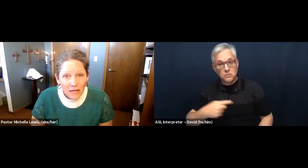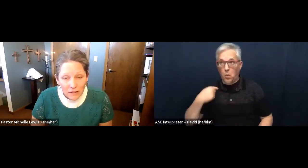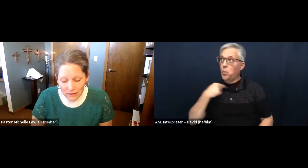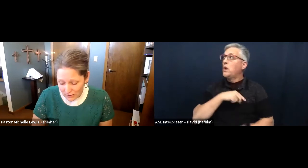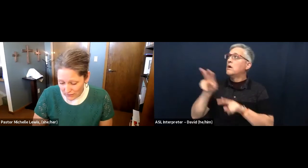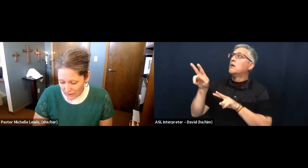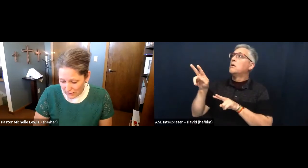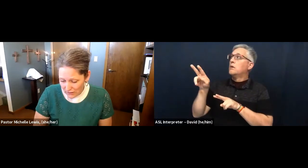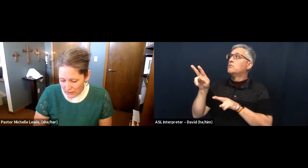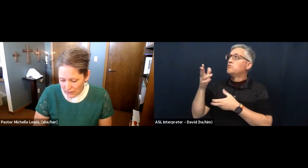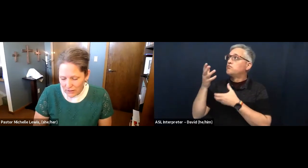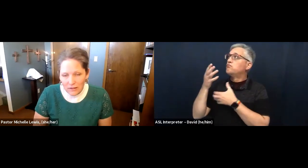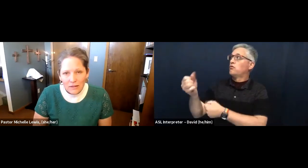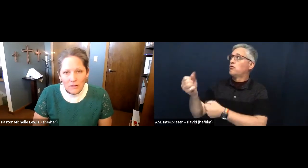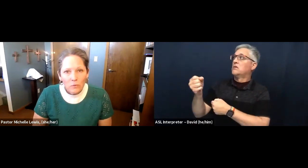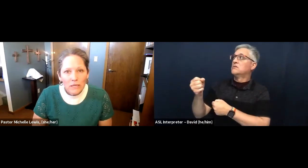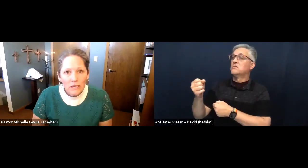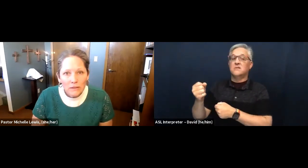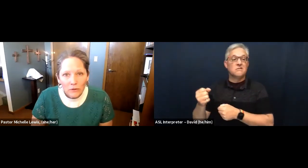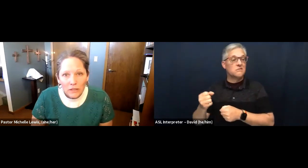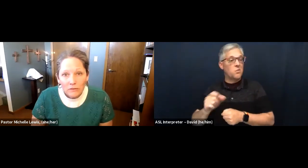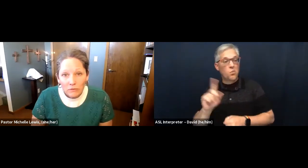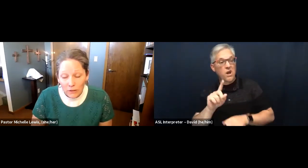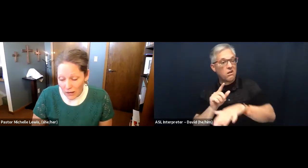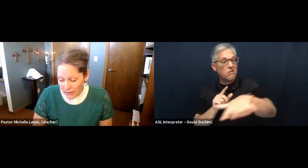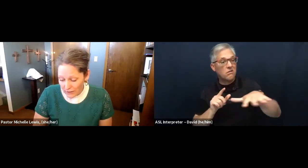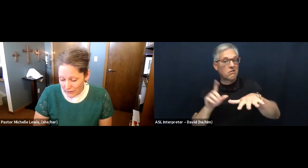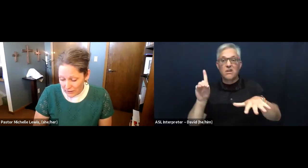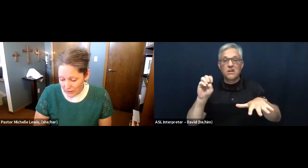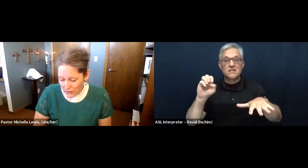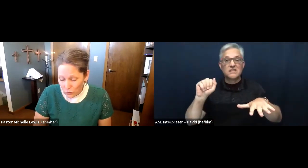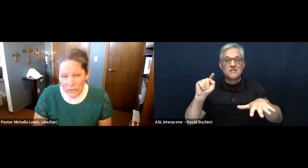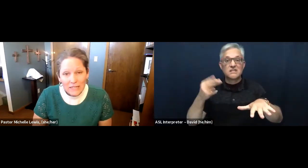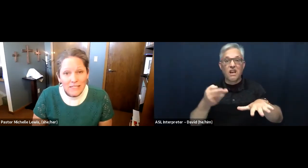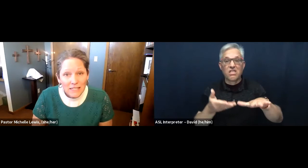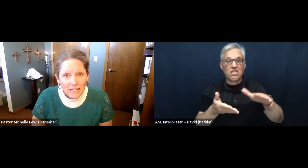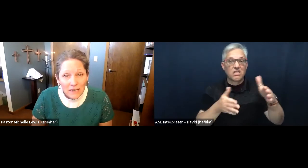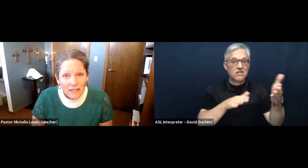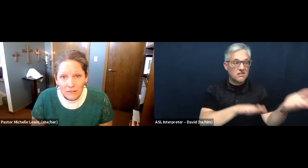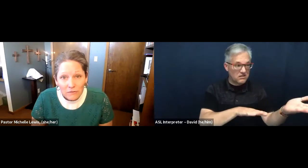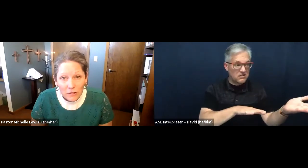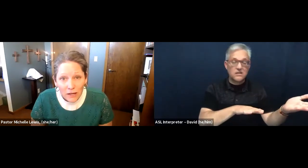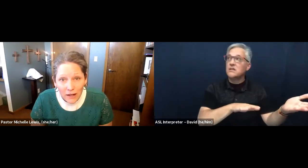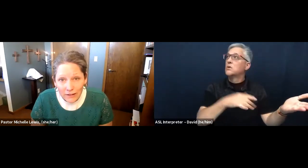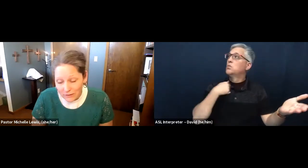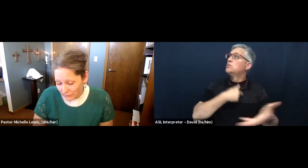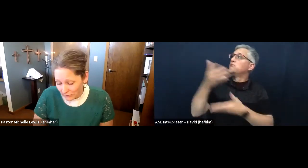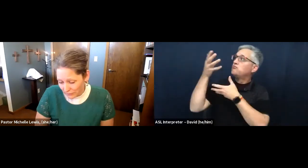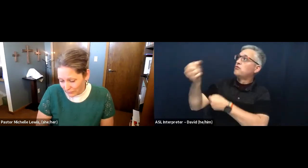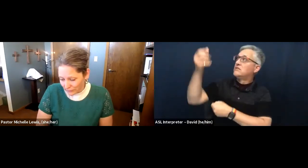out of death, we look for God. We seek for